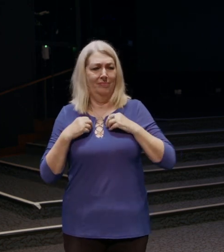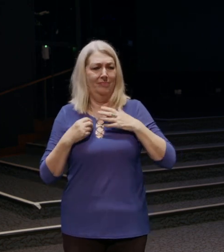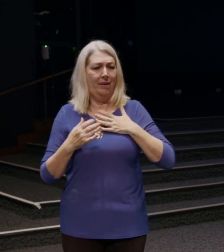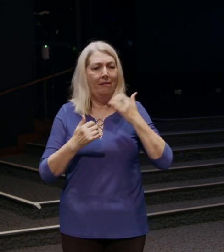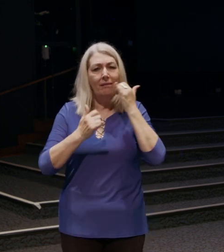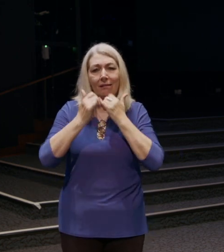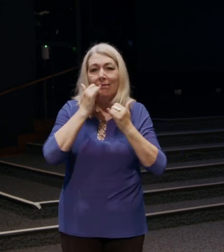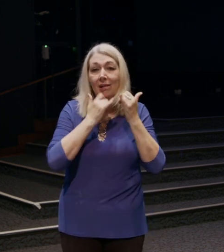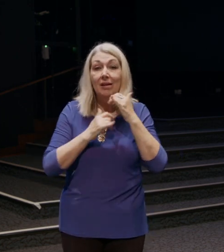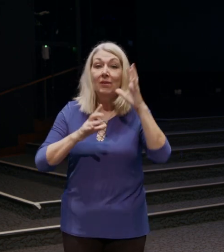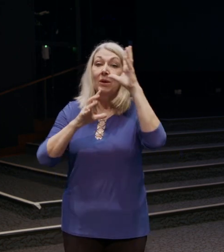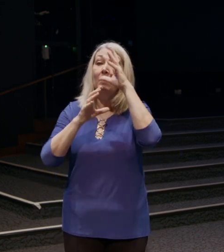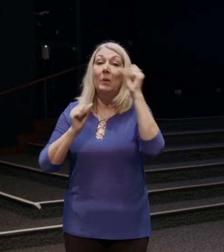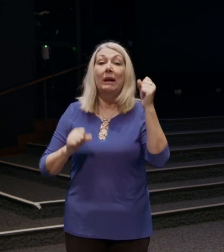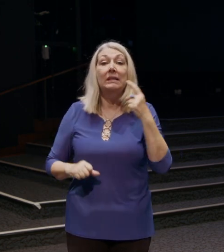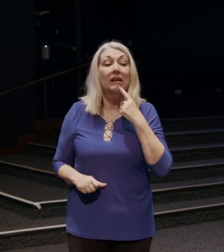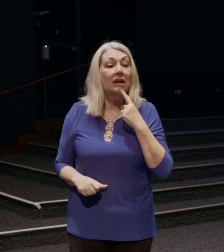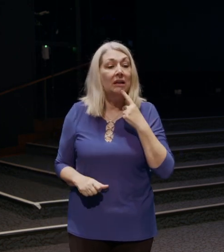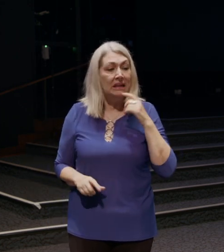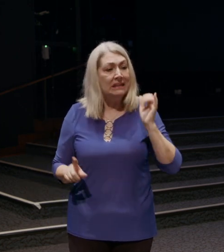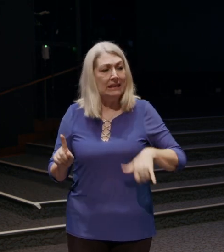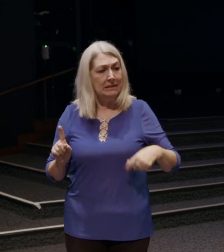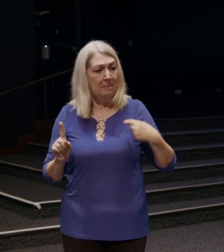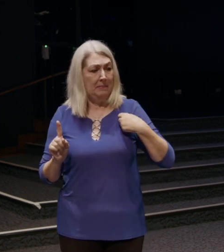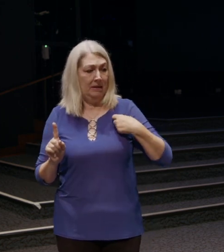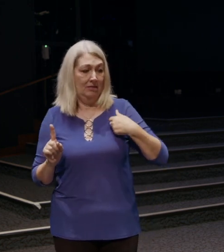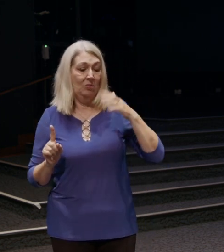To which the president says, "Me."